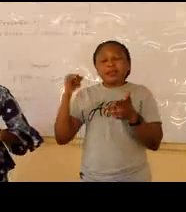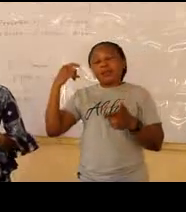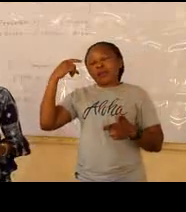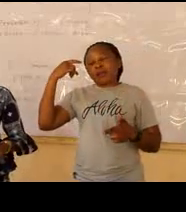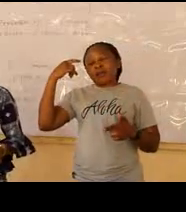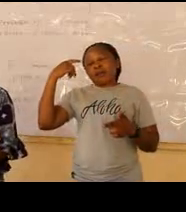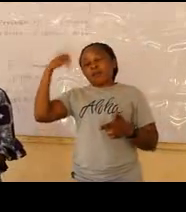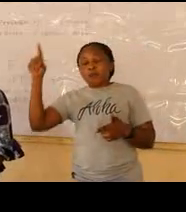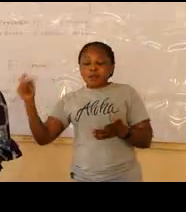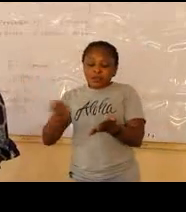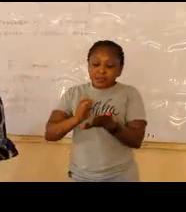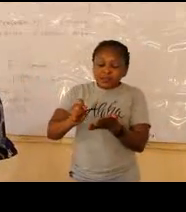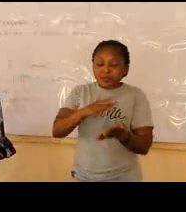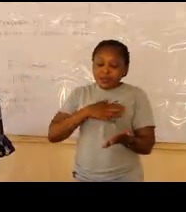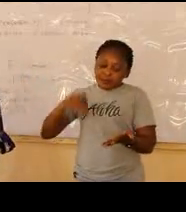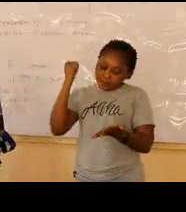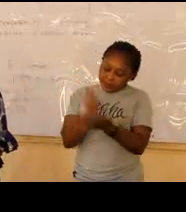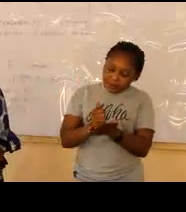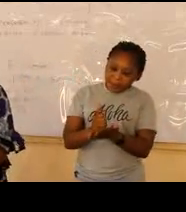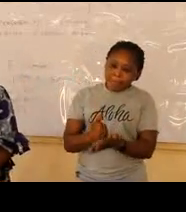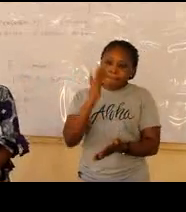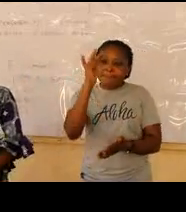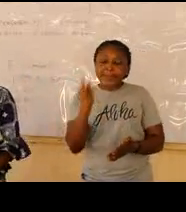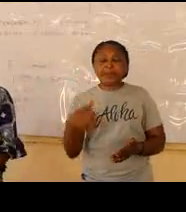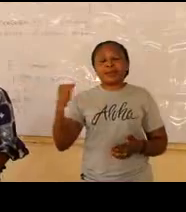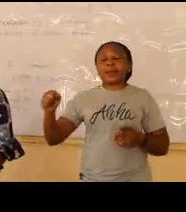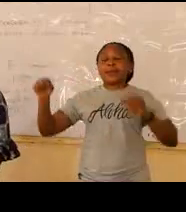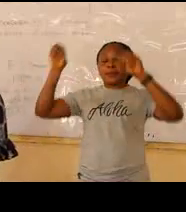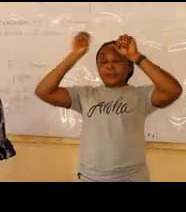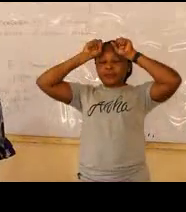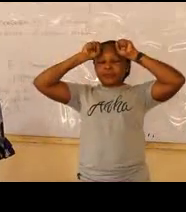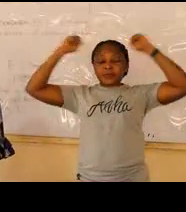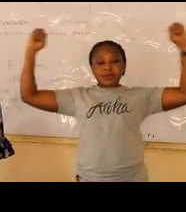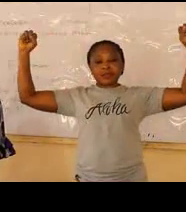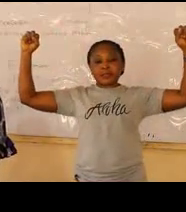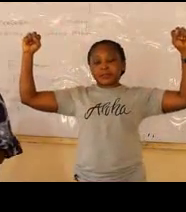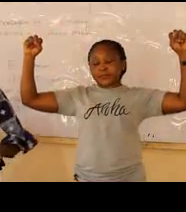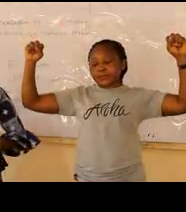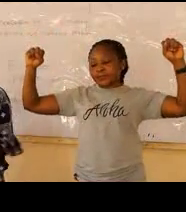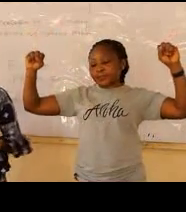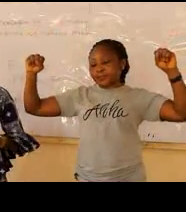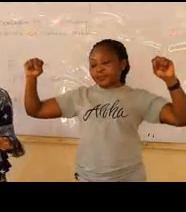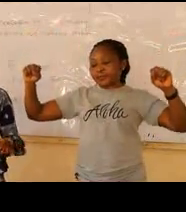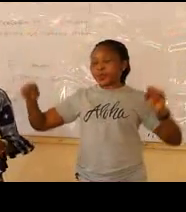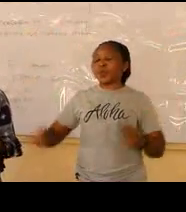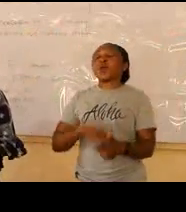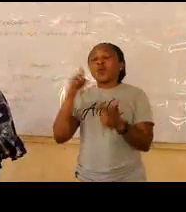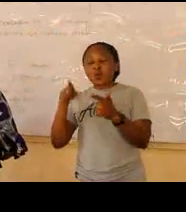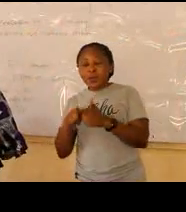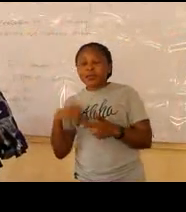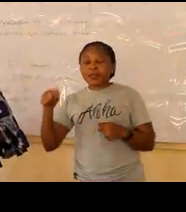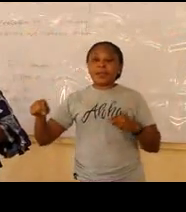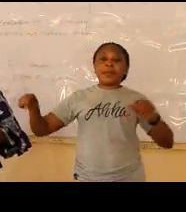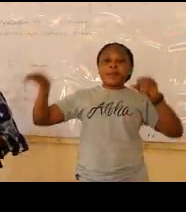this is the final stage. When a bill has this signature, a presidential signature, it finally becomes